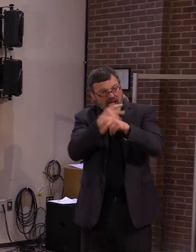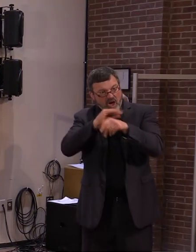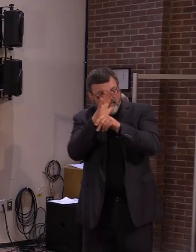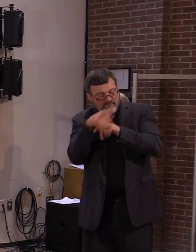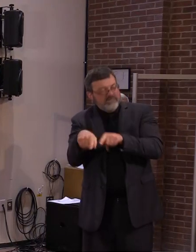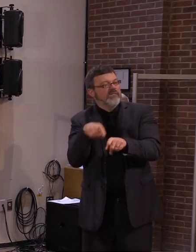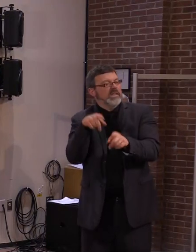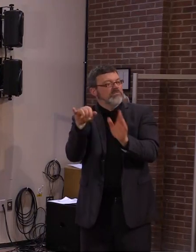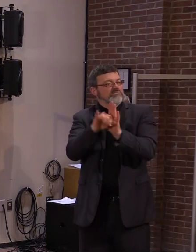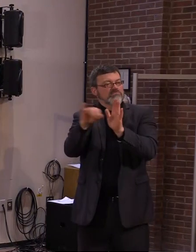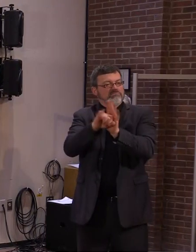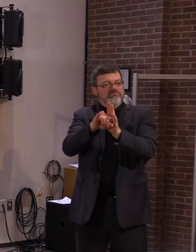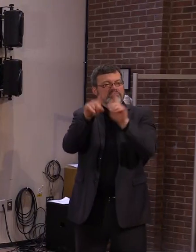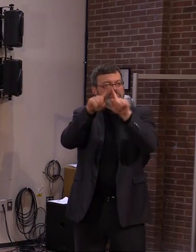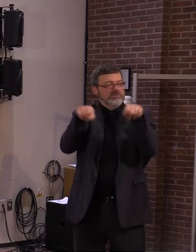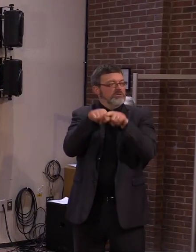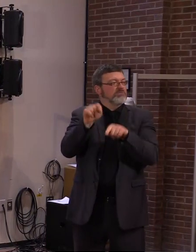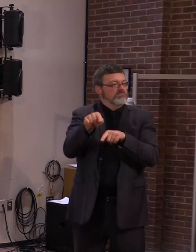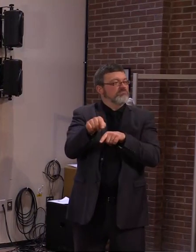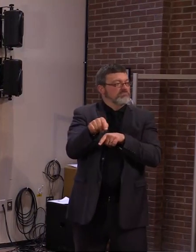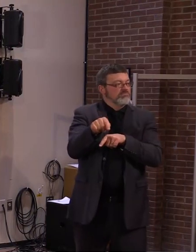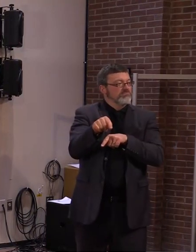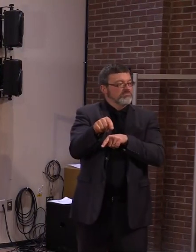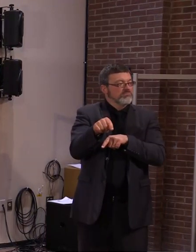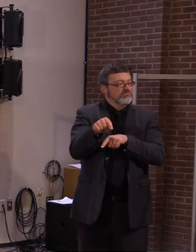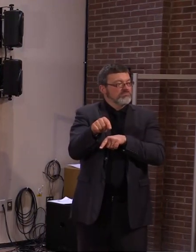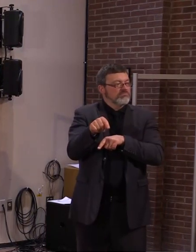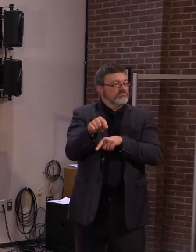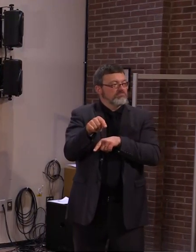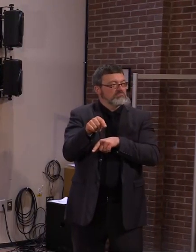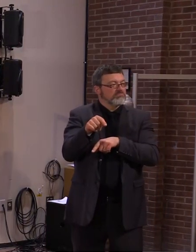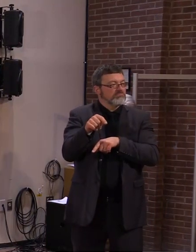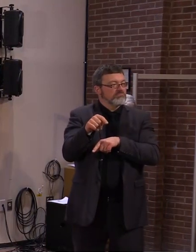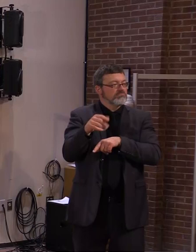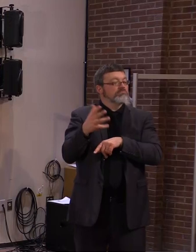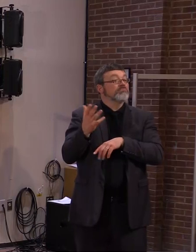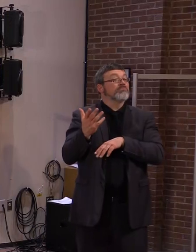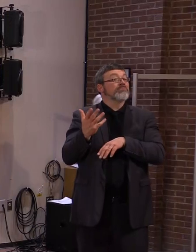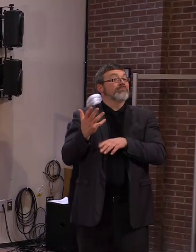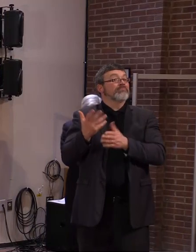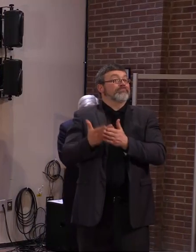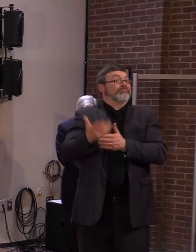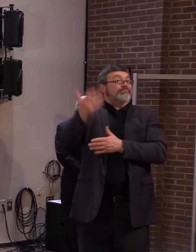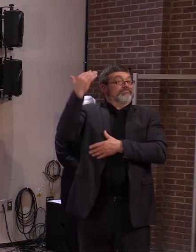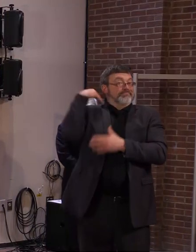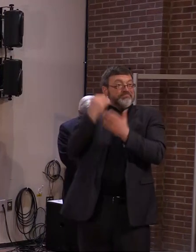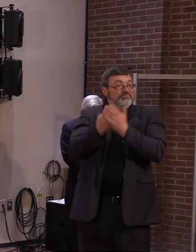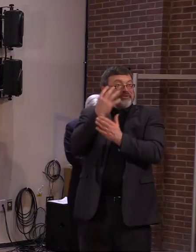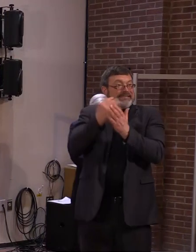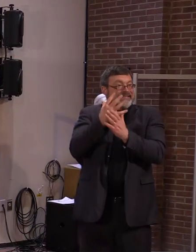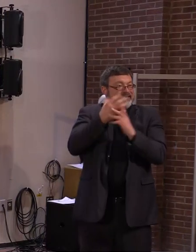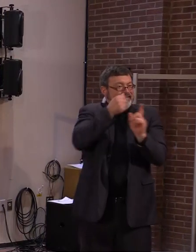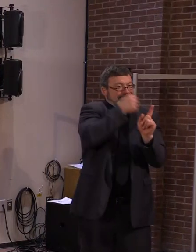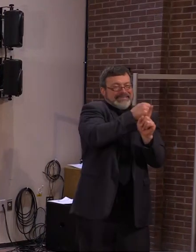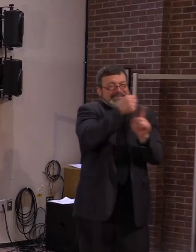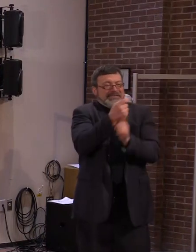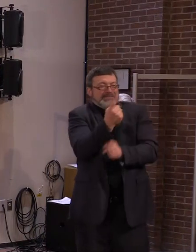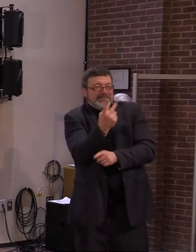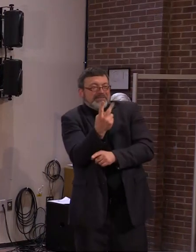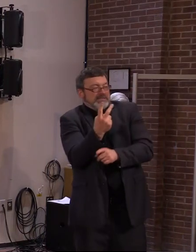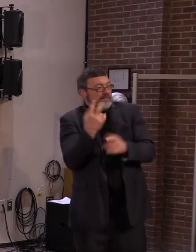infected only one or a couple people. Now that same person is infecting 3, 4, or 5